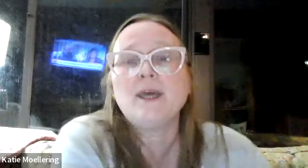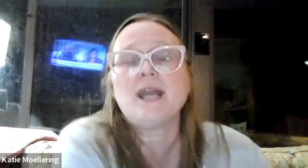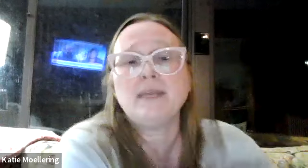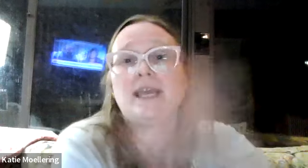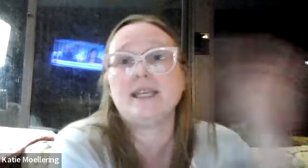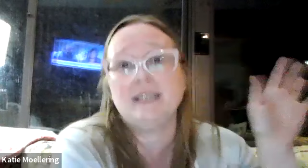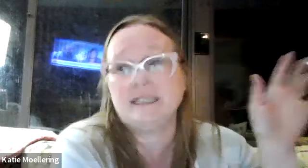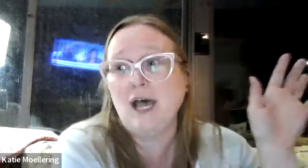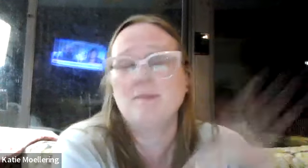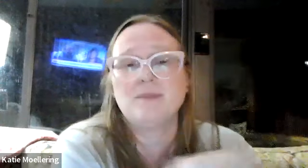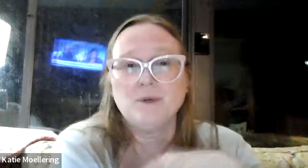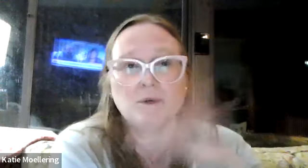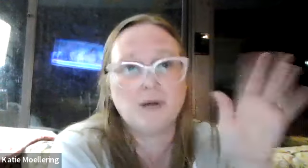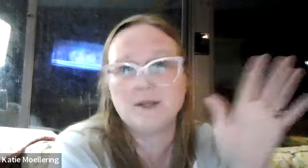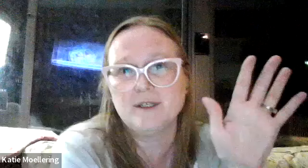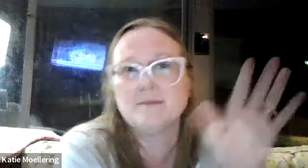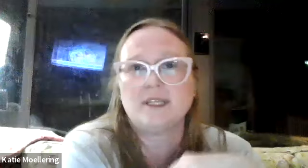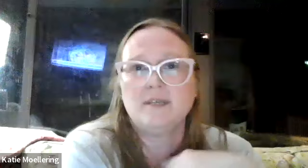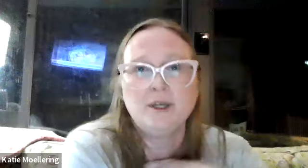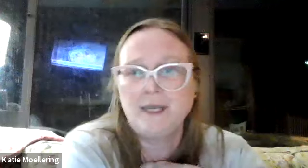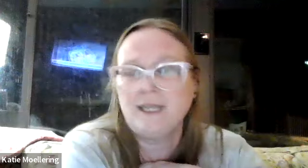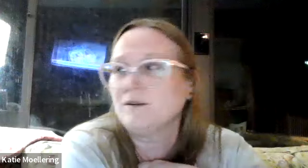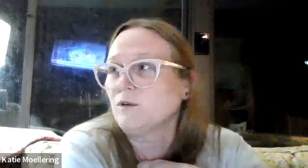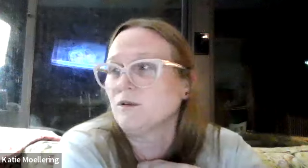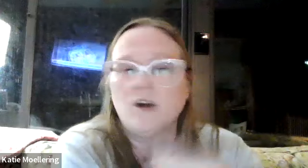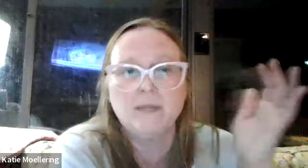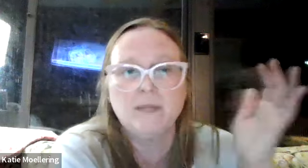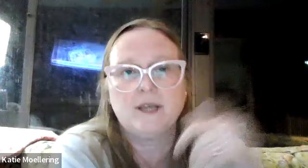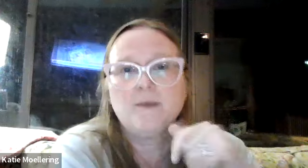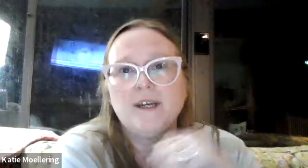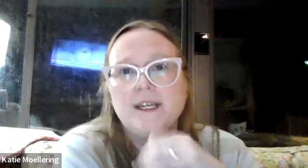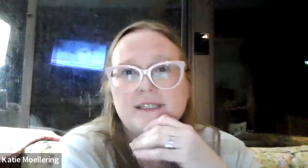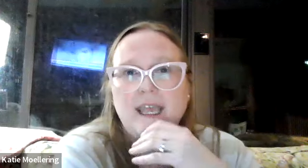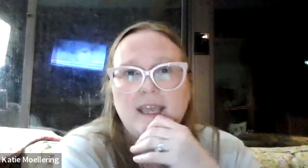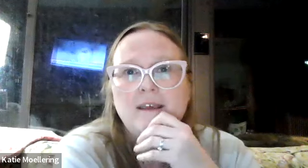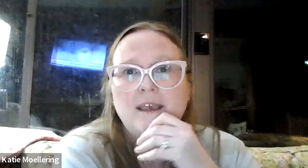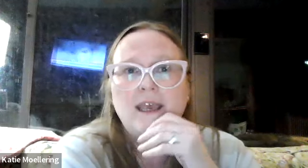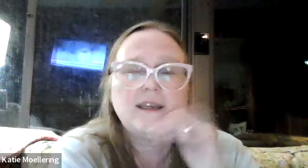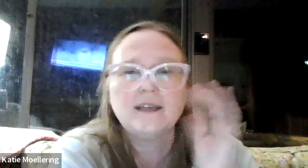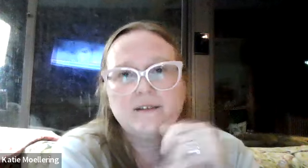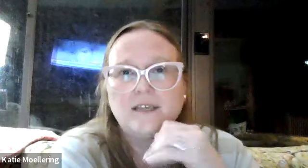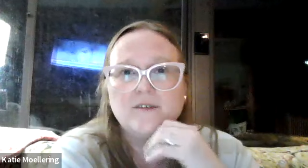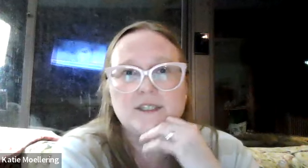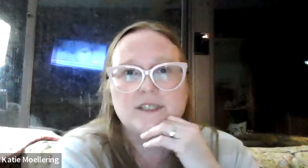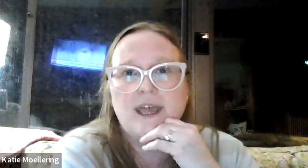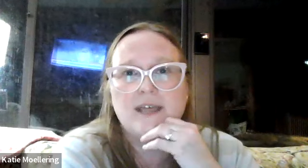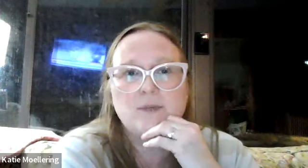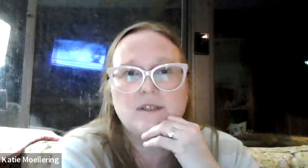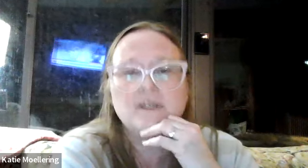But I mean, at any time, you are welcome to email me or call me at the library and say, hey, can I get a link for this class? Because